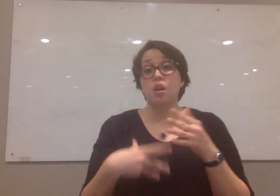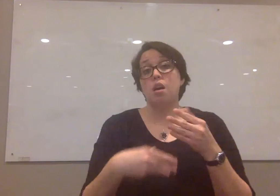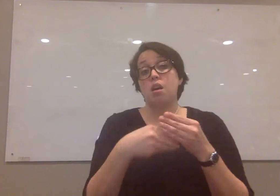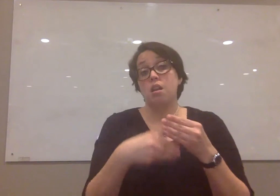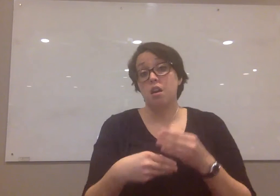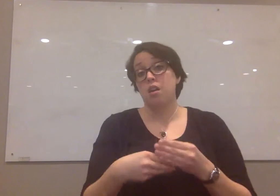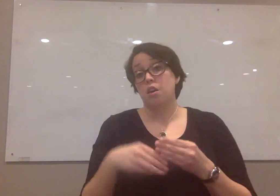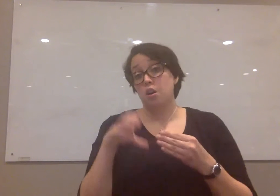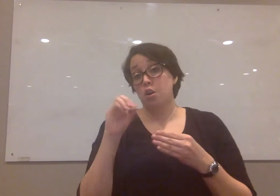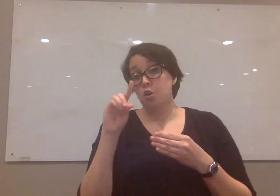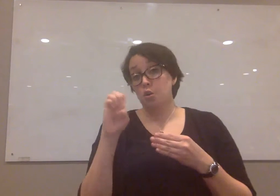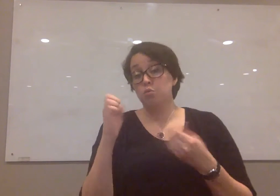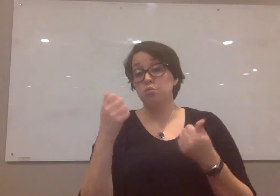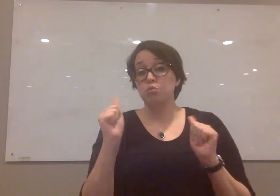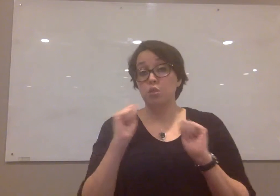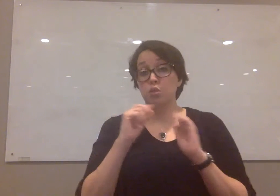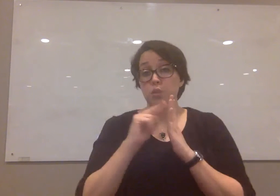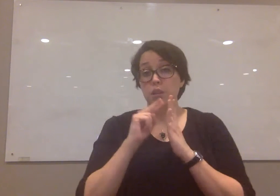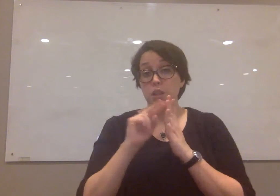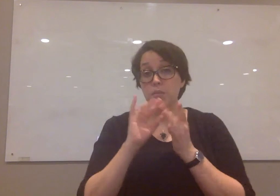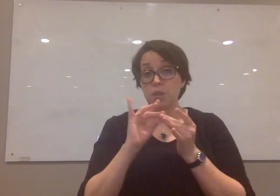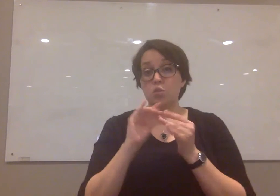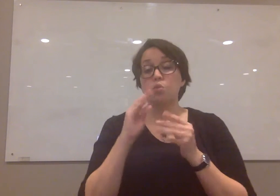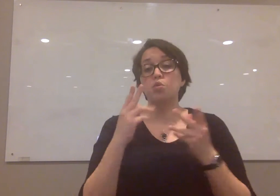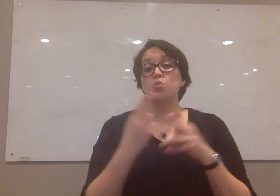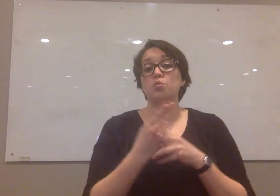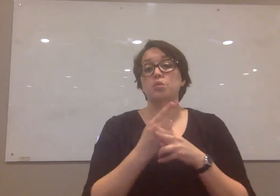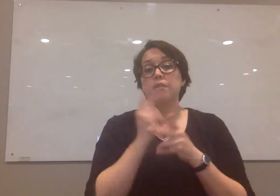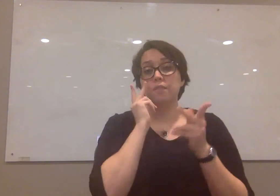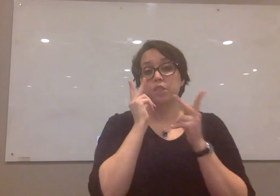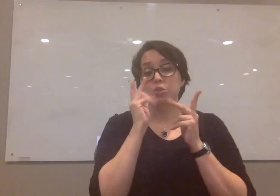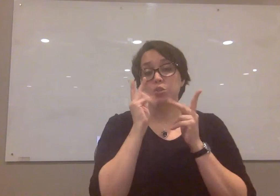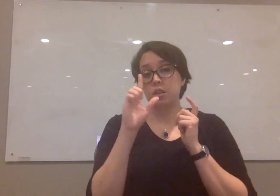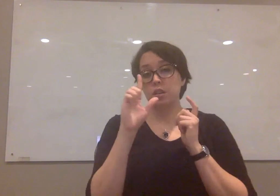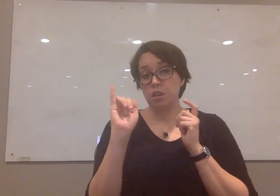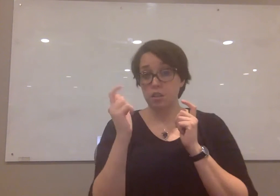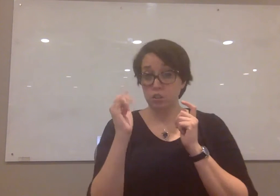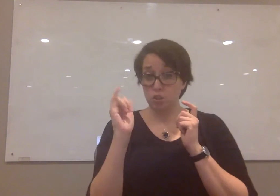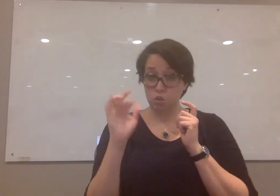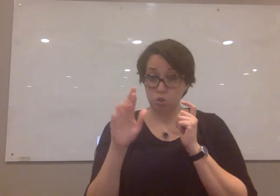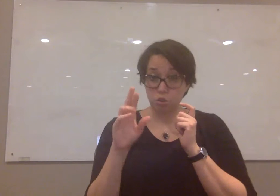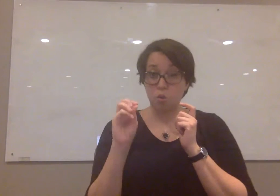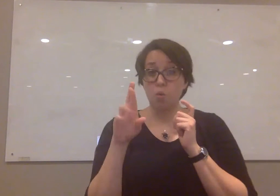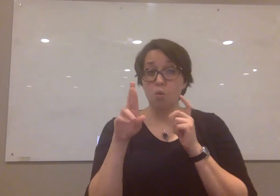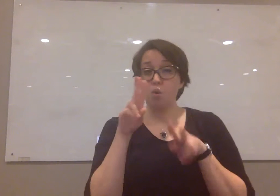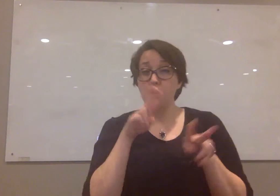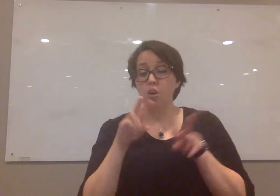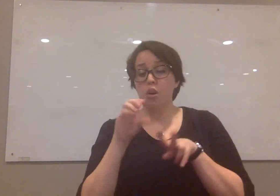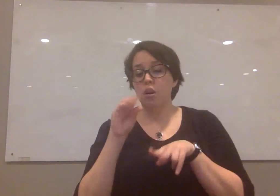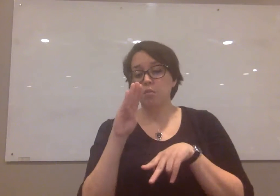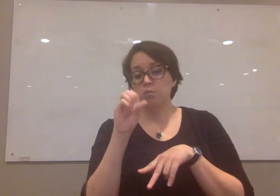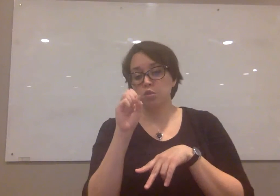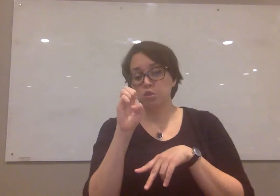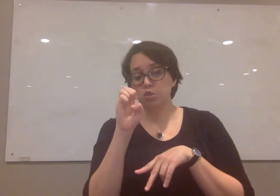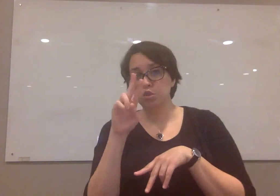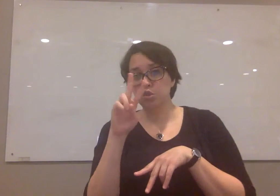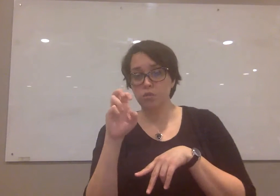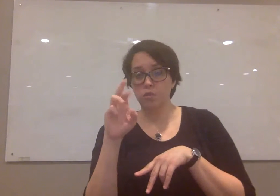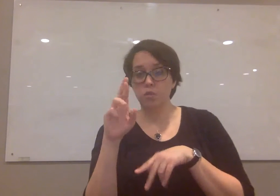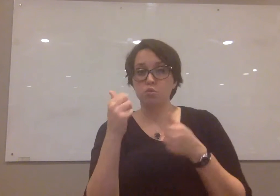the messages, or use something like Visual Elixir or Observer to try to read the messages going in to figure out where they went. And if you're talking to a